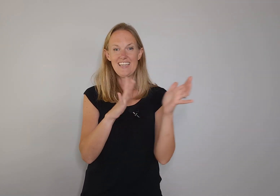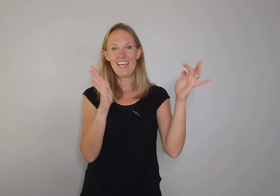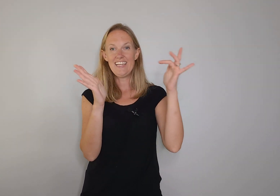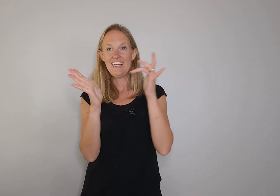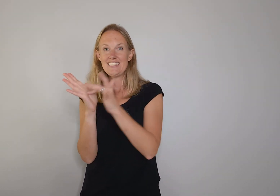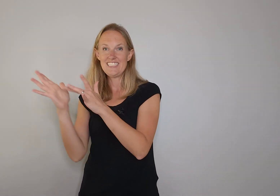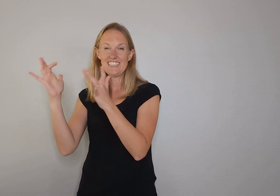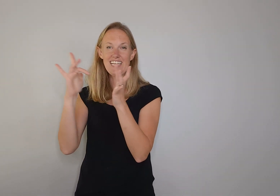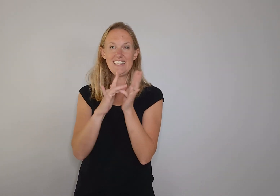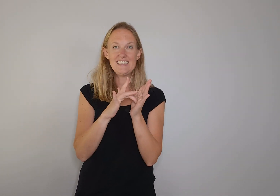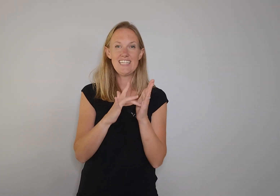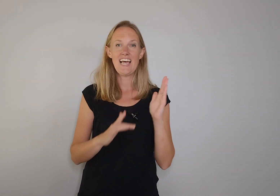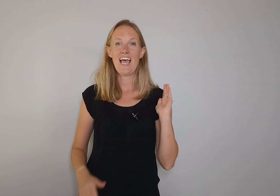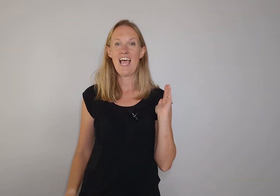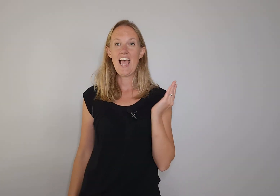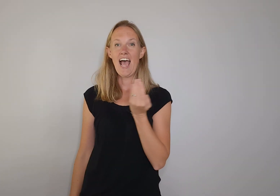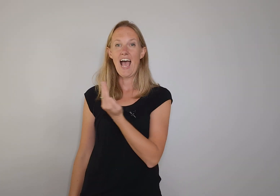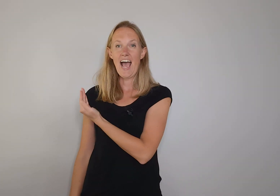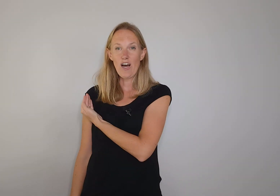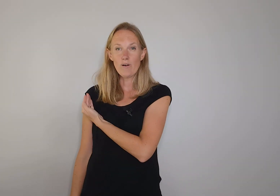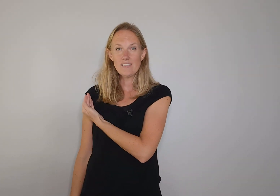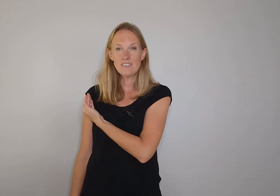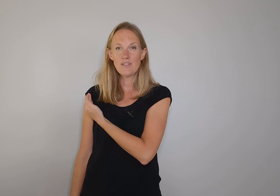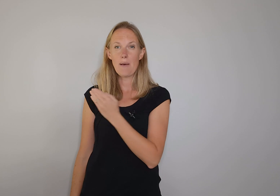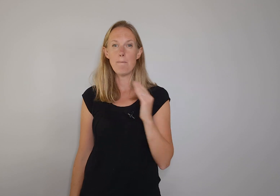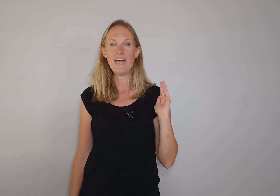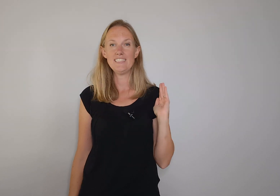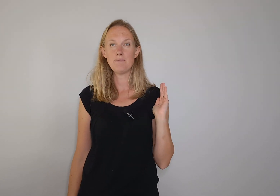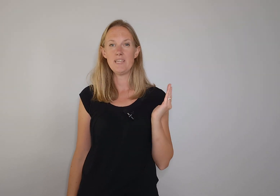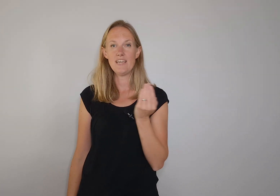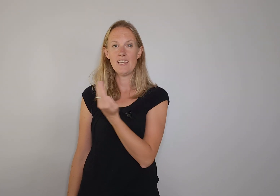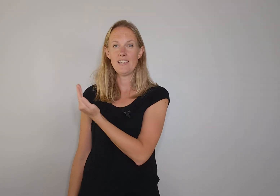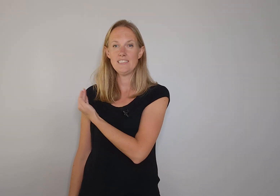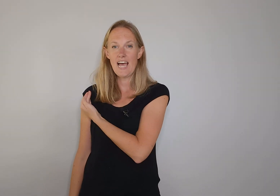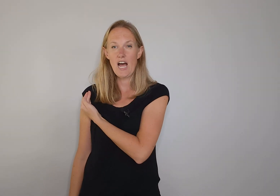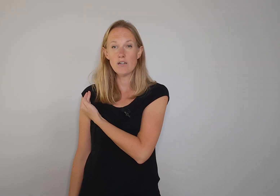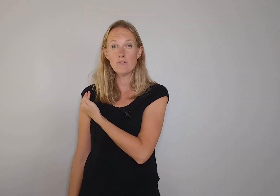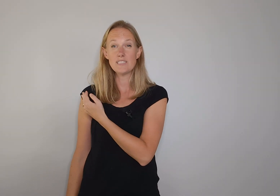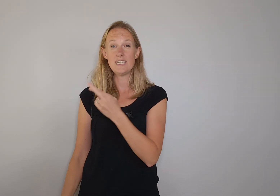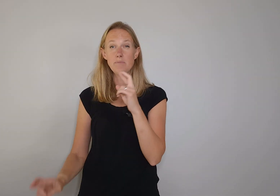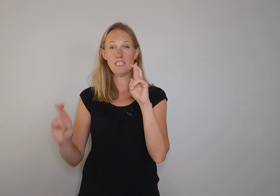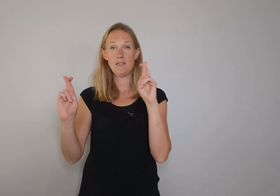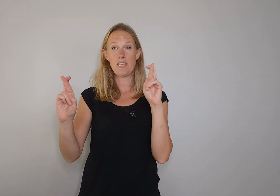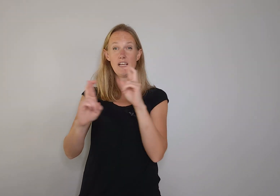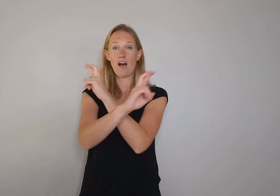Okay. Jesus, our, so that bent B hand, our redemption, making